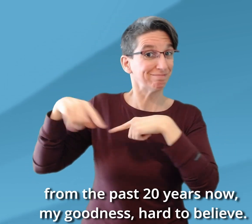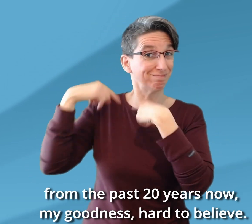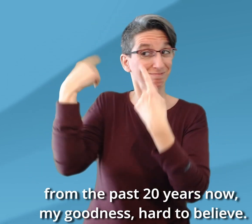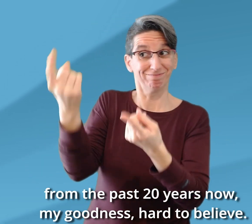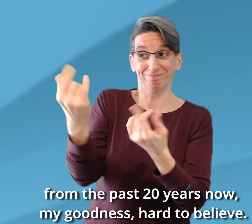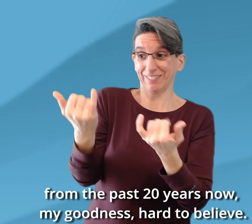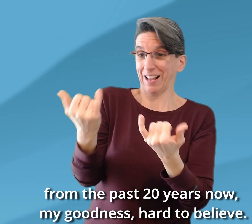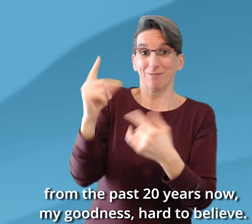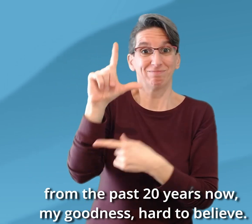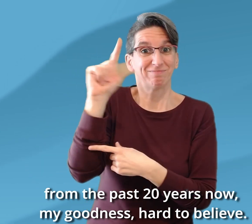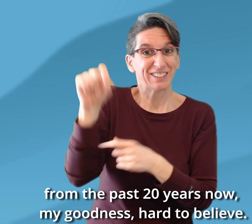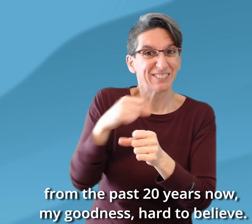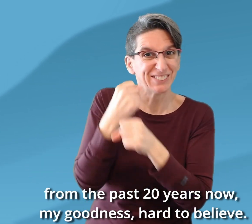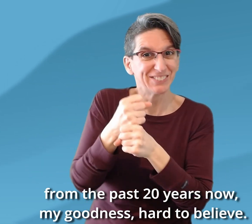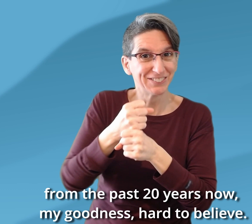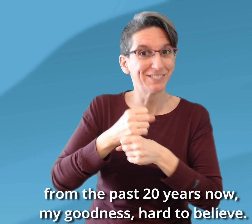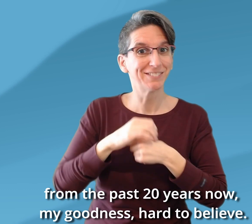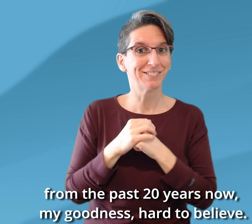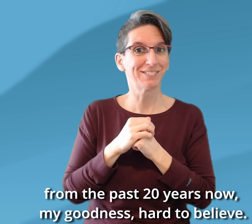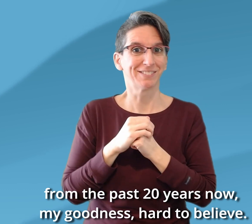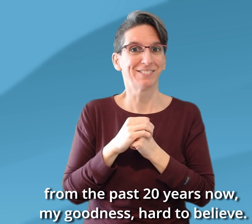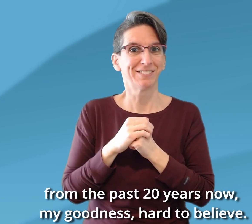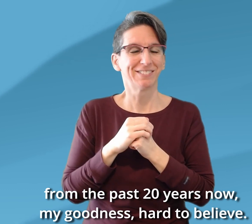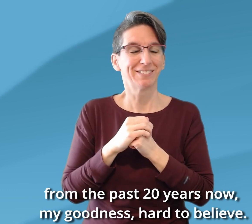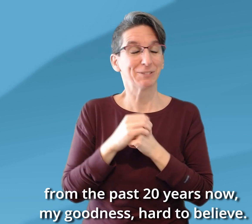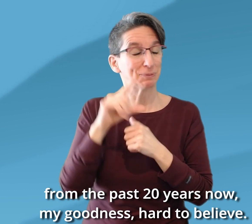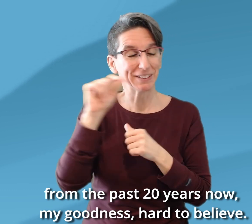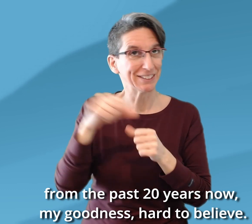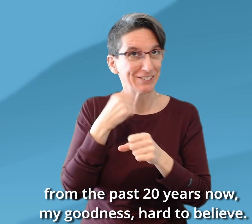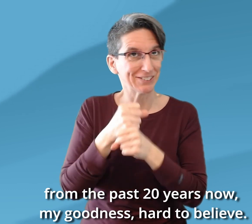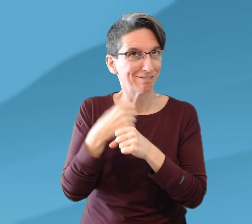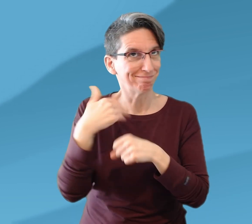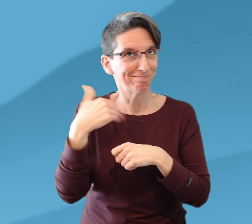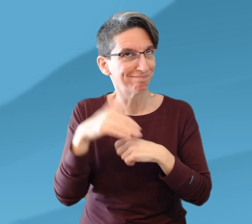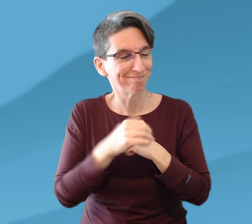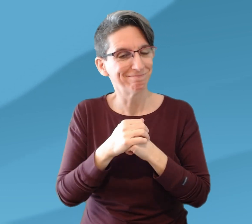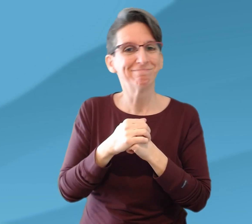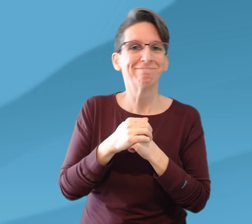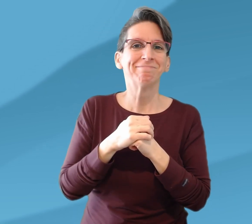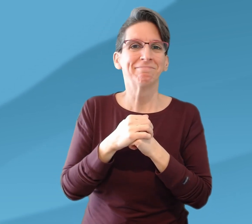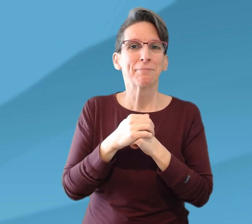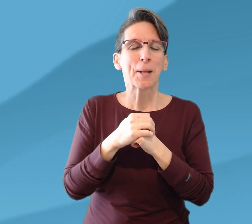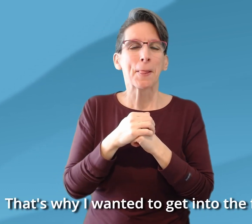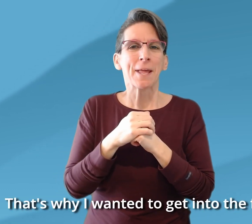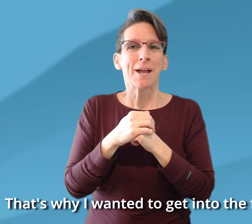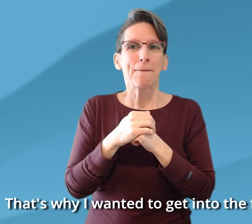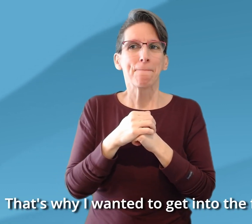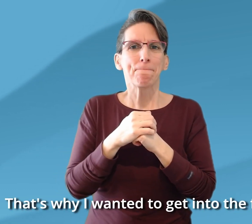That's why I have been teaching deaf and hard of hearing children from the past 20 years now. My goodness, hard to believe.